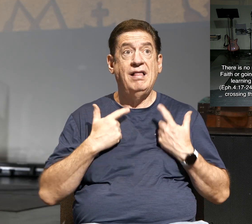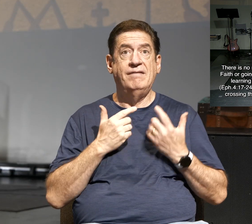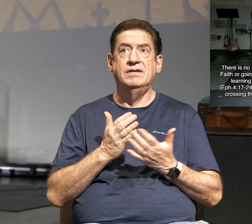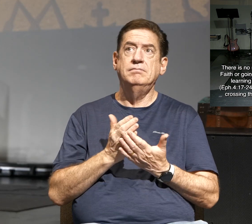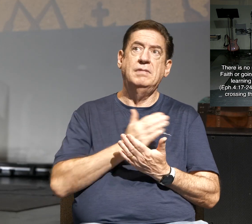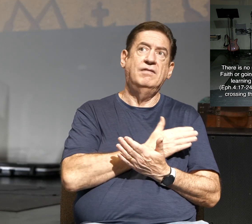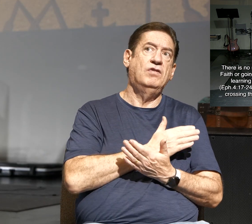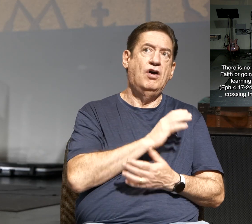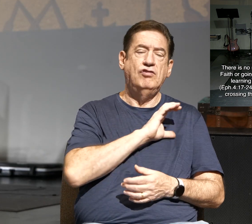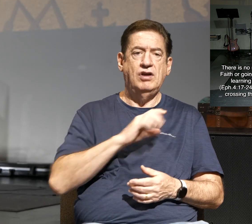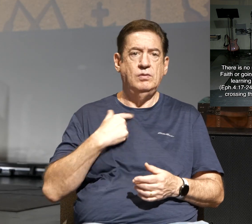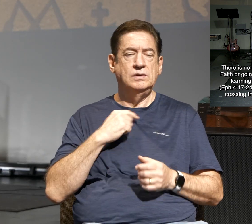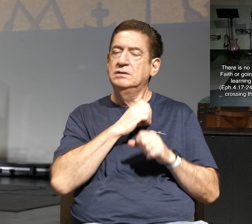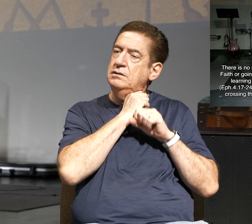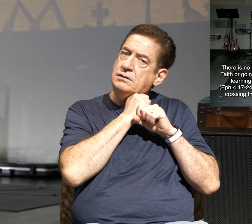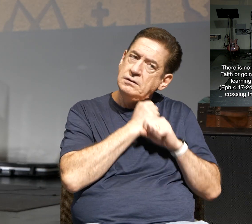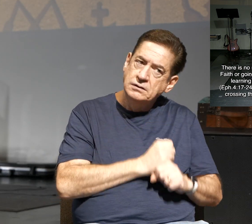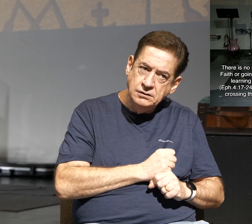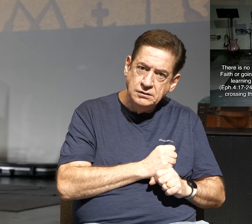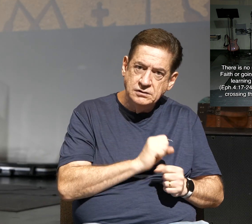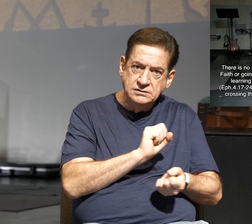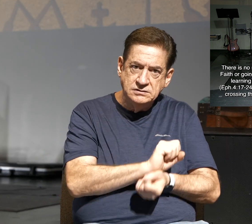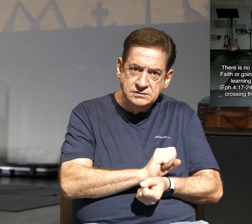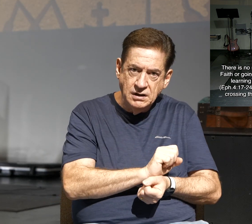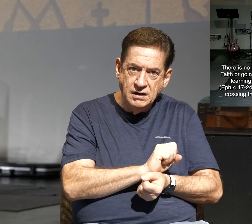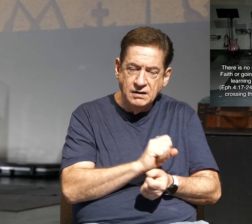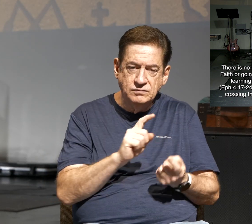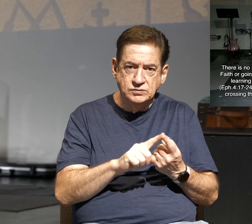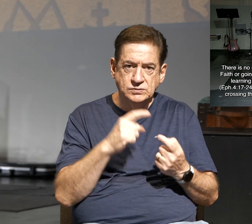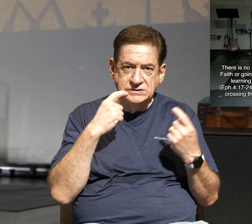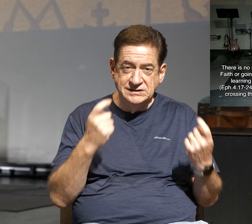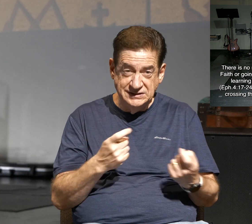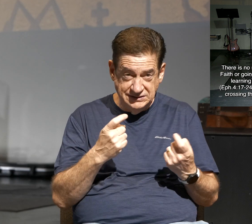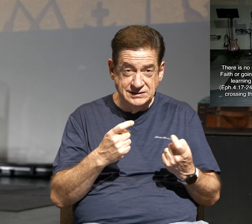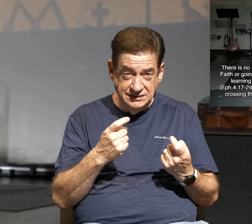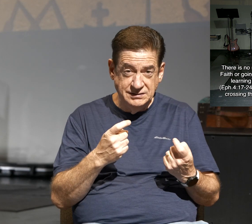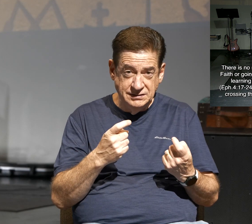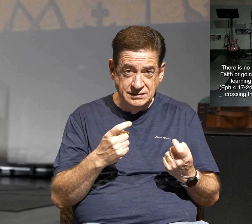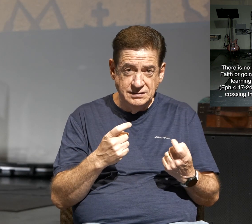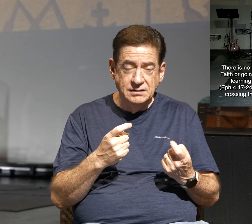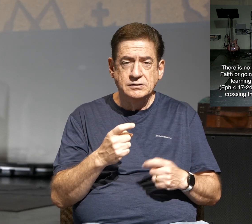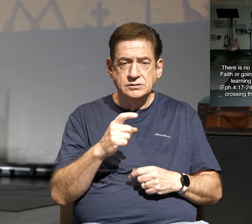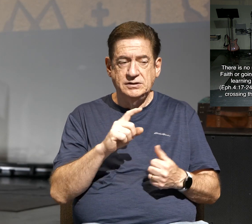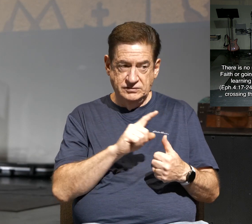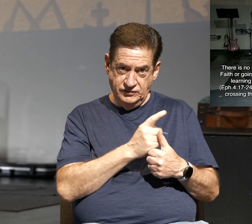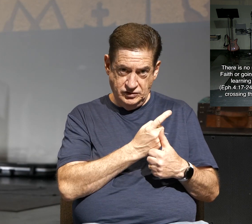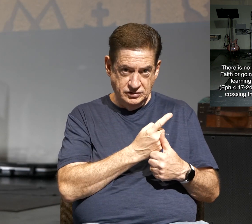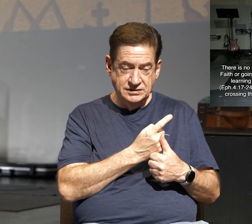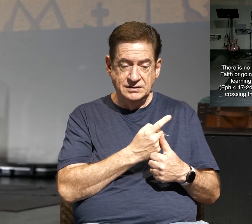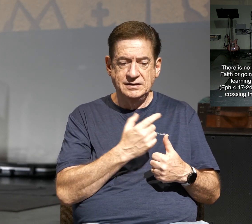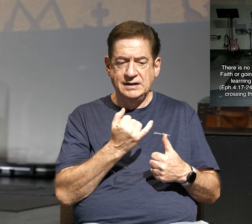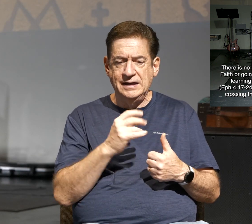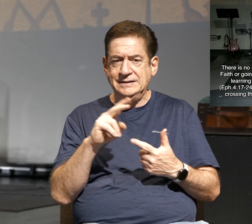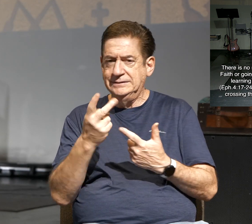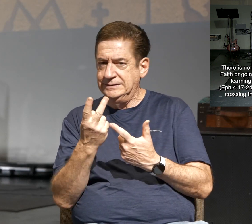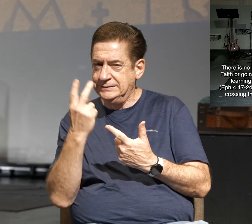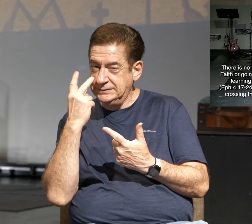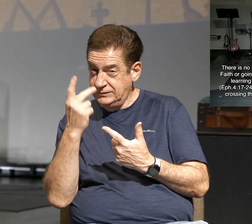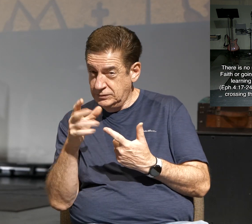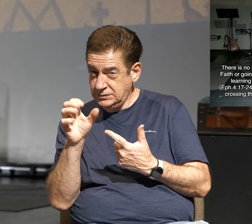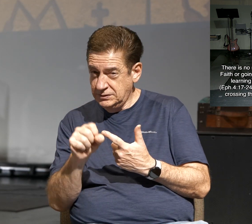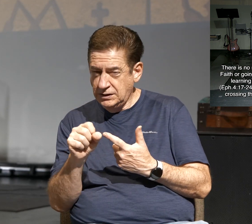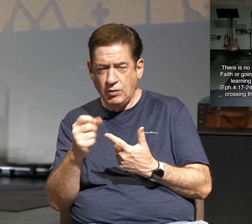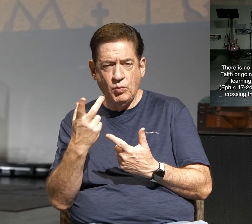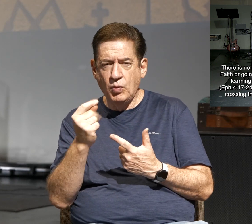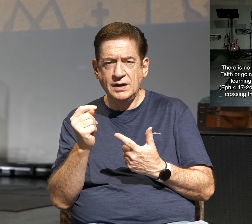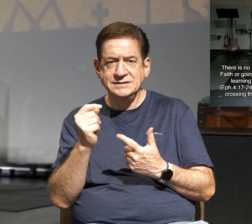are enslaved by sin. Slavery to sin. Okay, you missed the first one. Okay, let's give you the second one here. Okay, so let's see if you can get the second one. So what